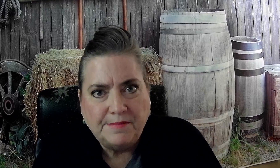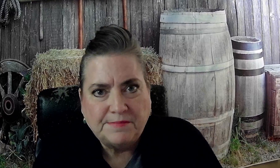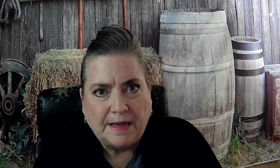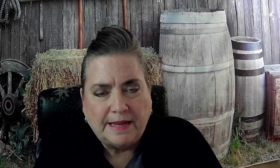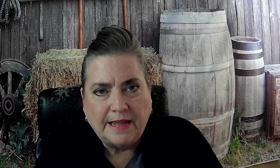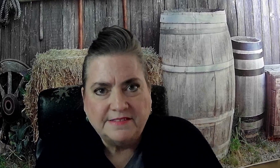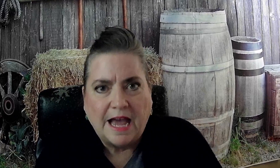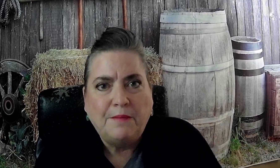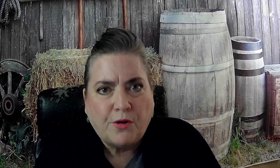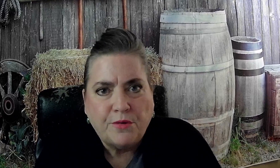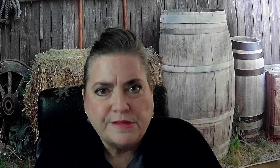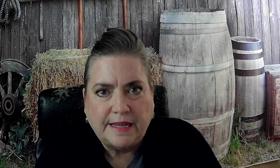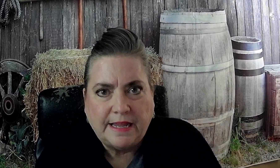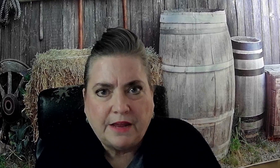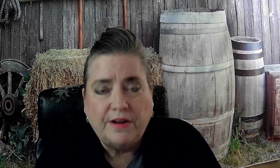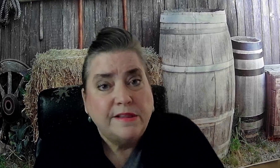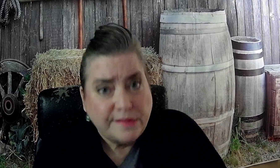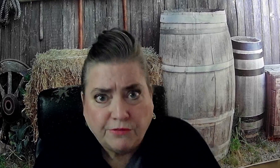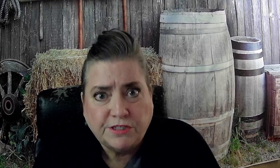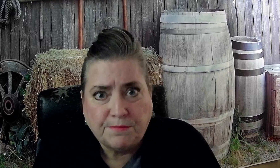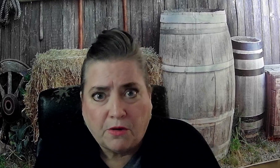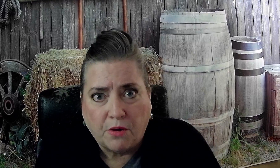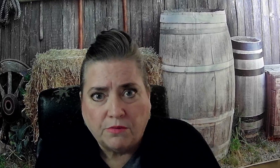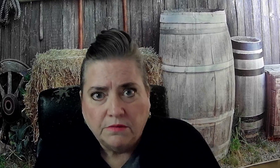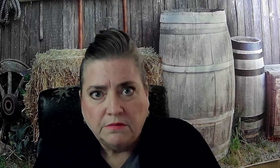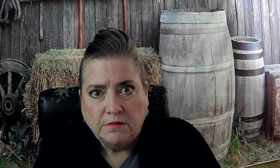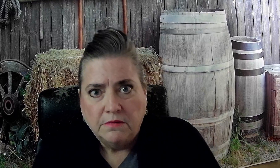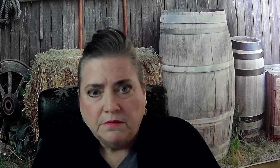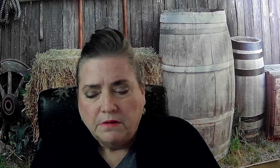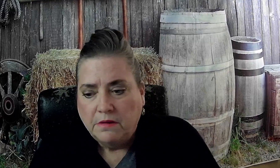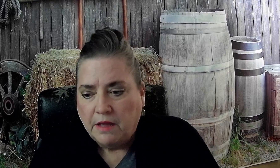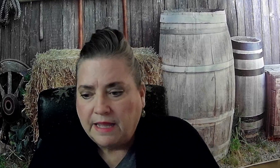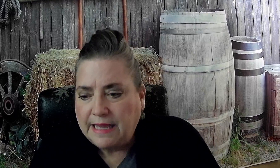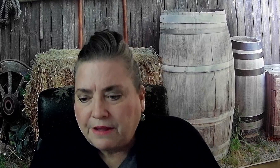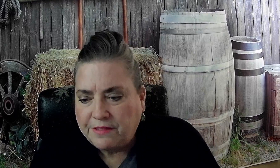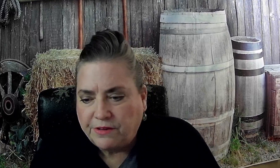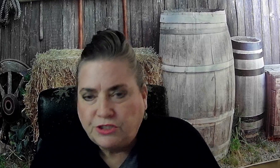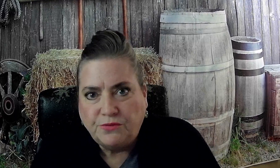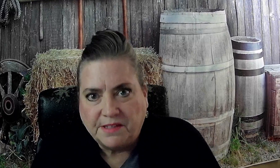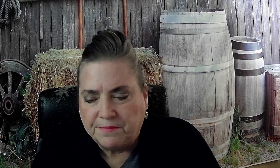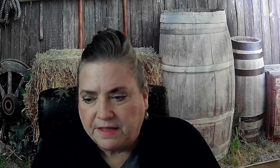Podcast. I'm your host, Heidi Henry. See you tomorrow. And get out there and do something.